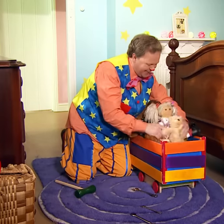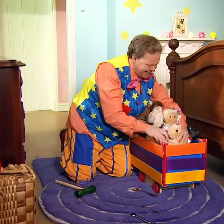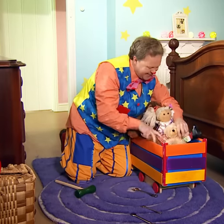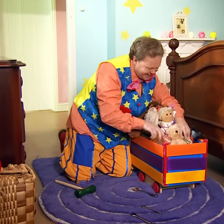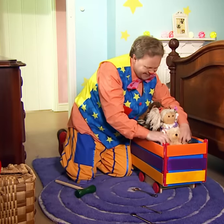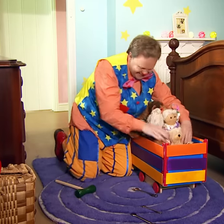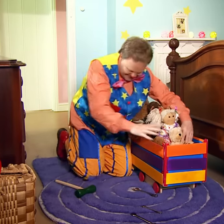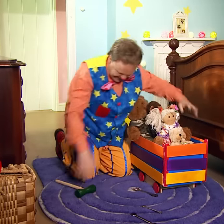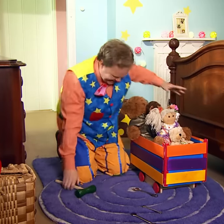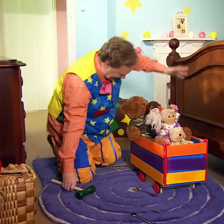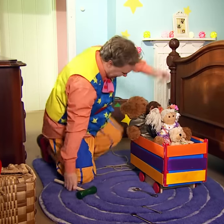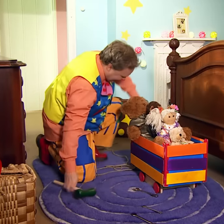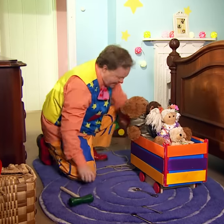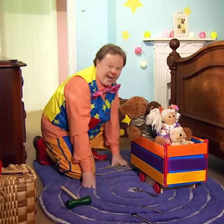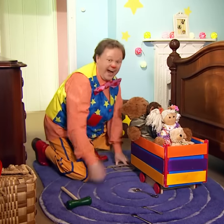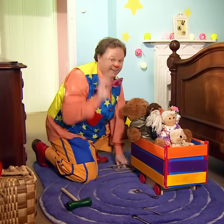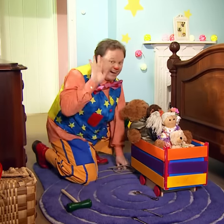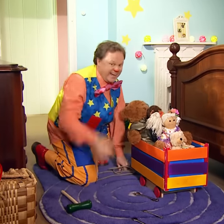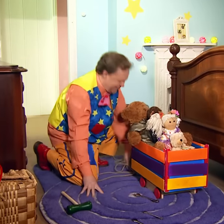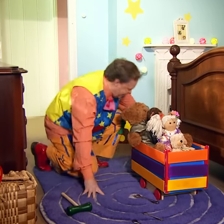There you go, little Ted! Bye!